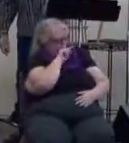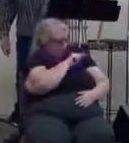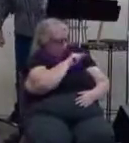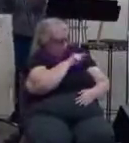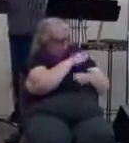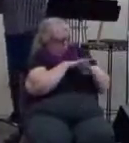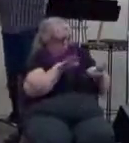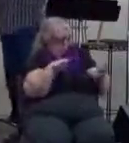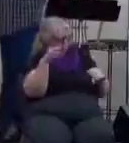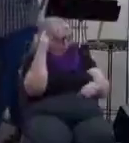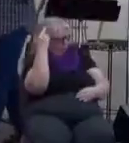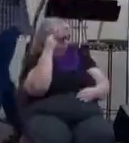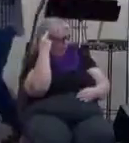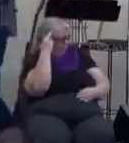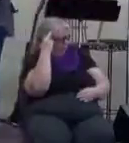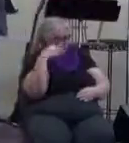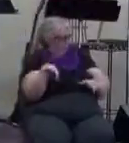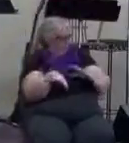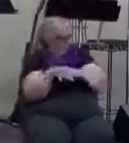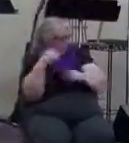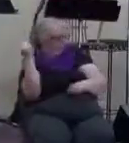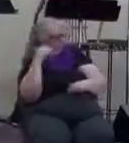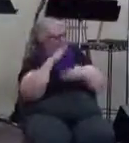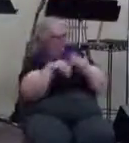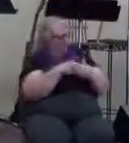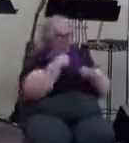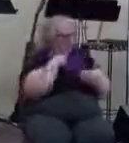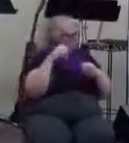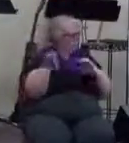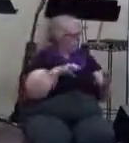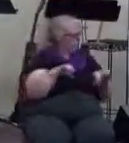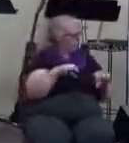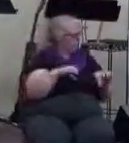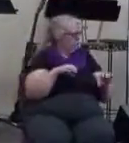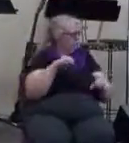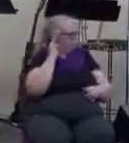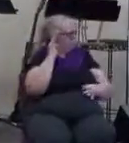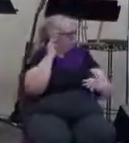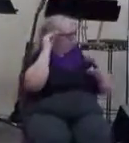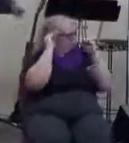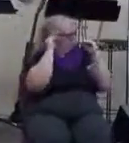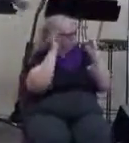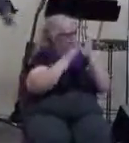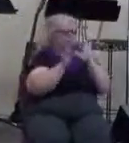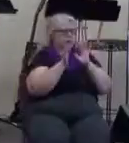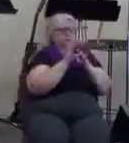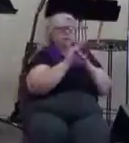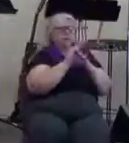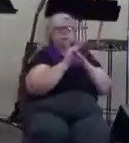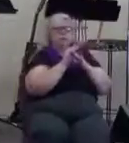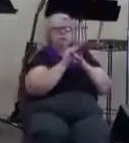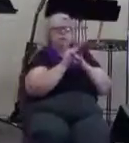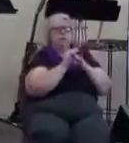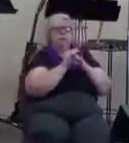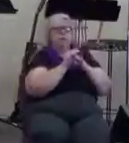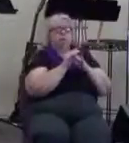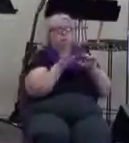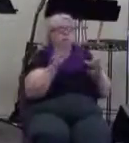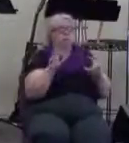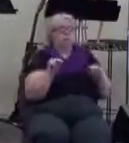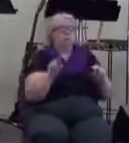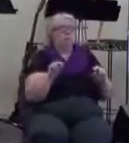no reason to be pulling me out. All I was doing was preaching and teaching Jesus. You know what he did? He started preaching and